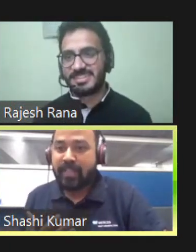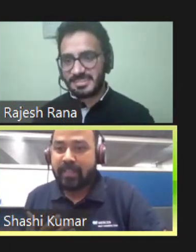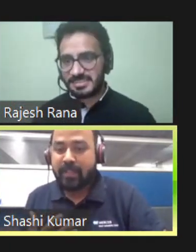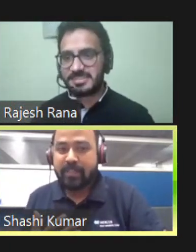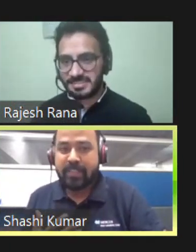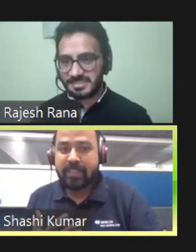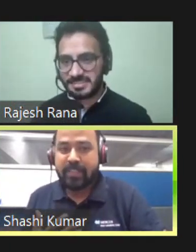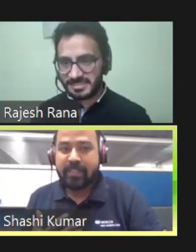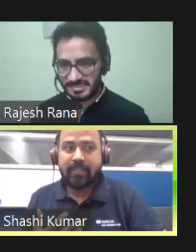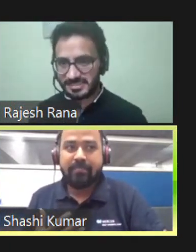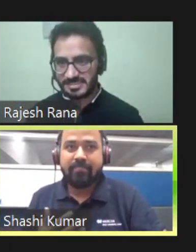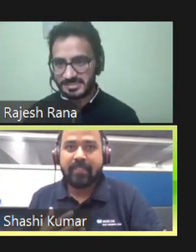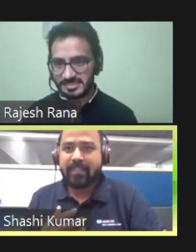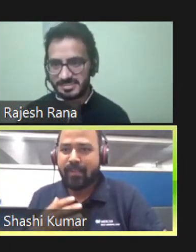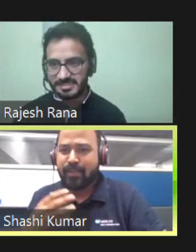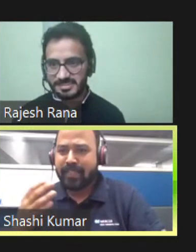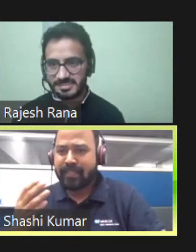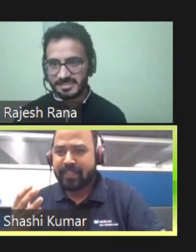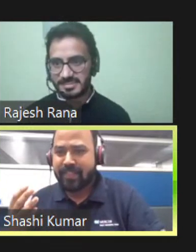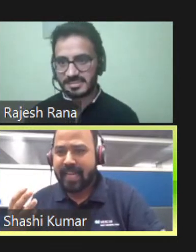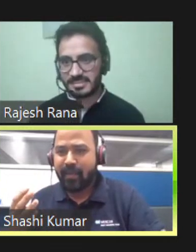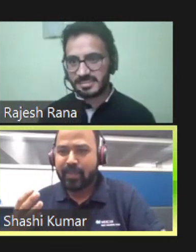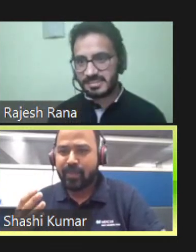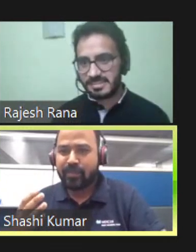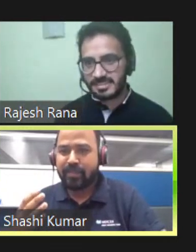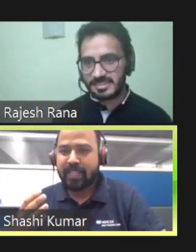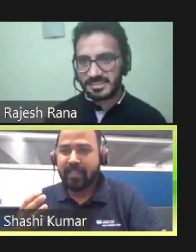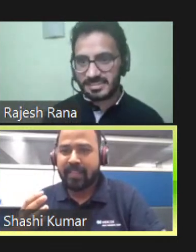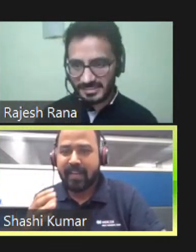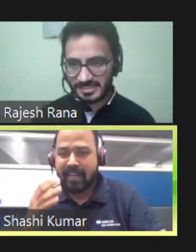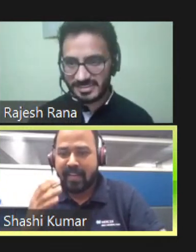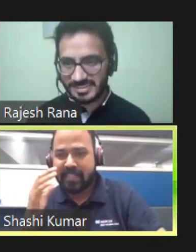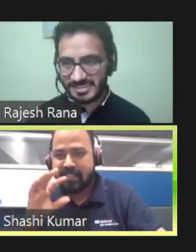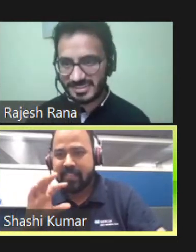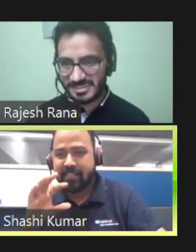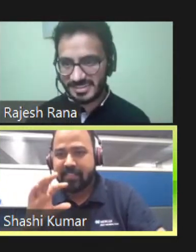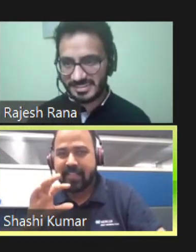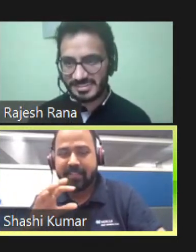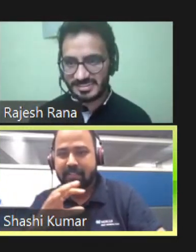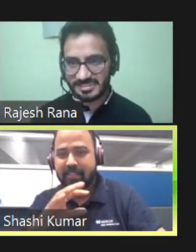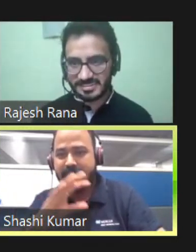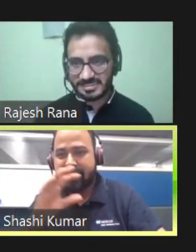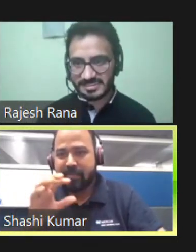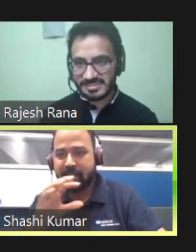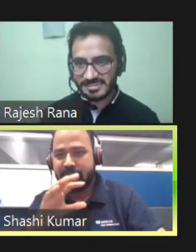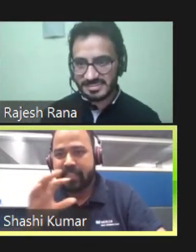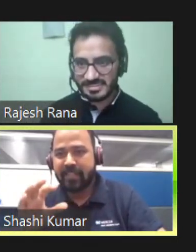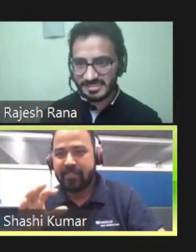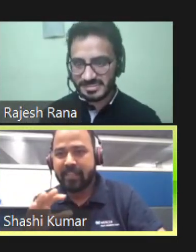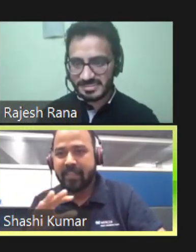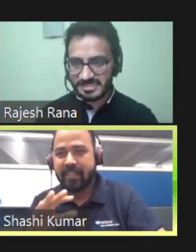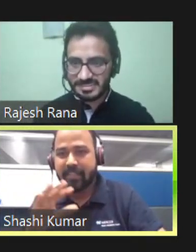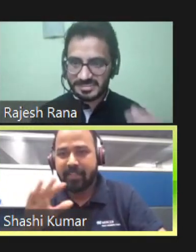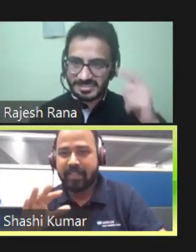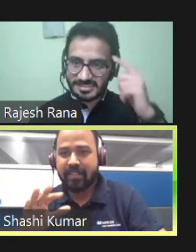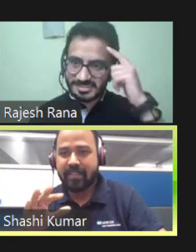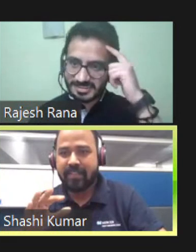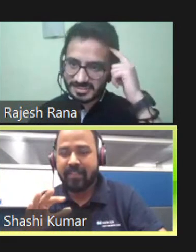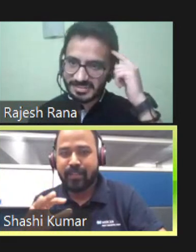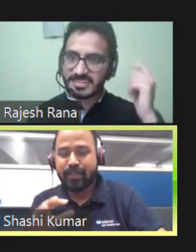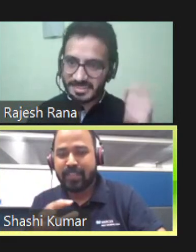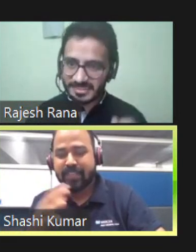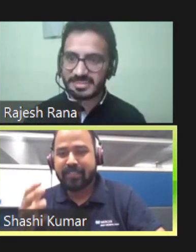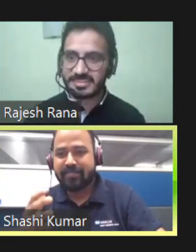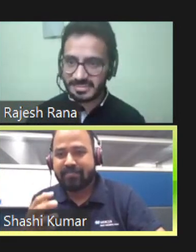about it because it's an altogether different language or something like I've seen this that many times on the TV and somewhere